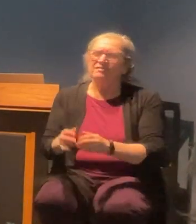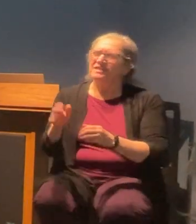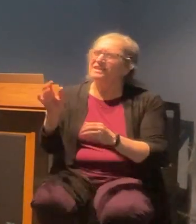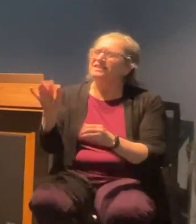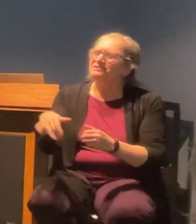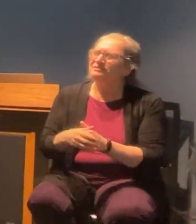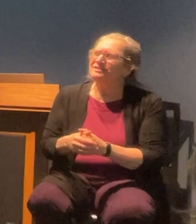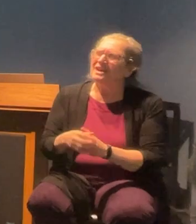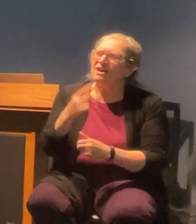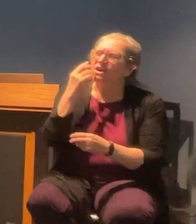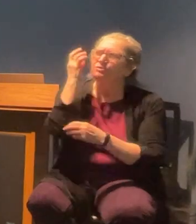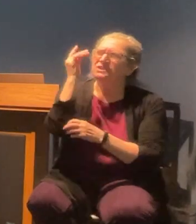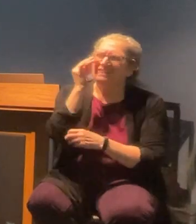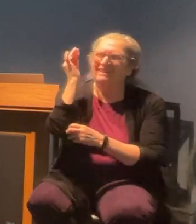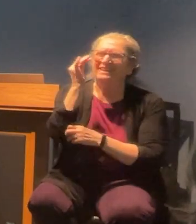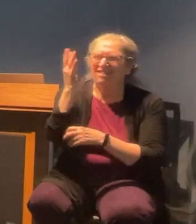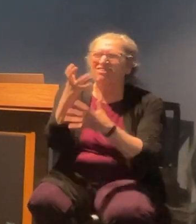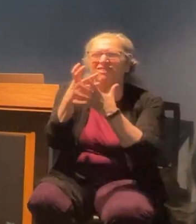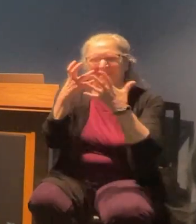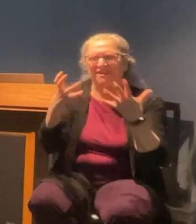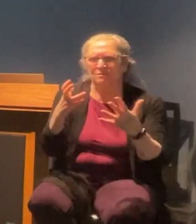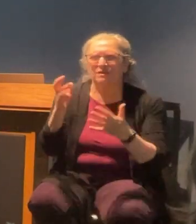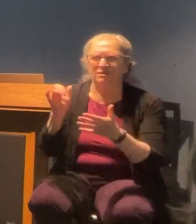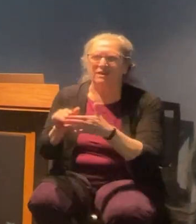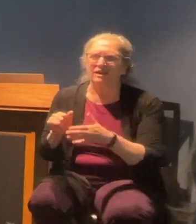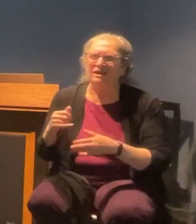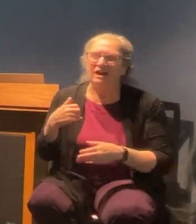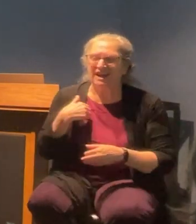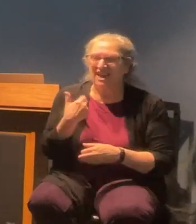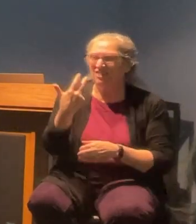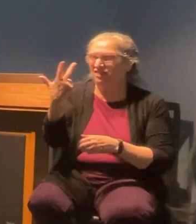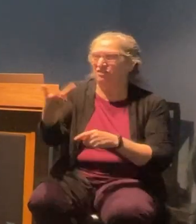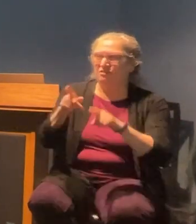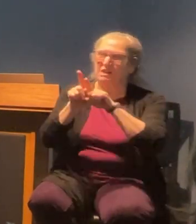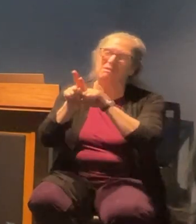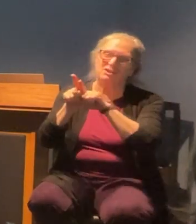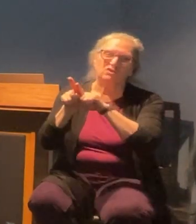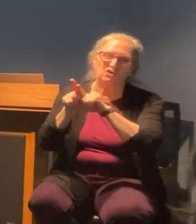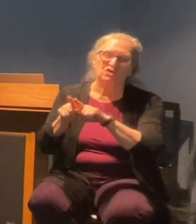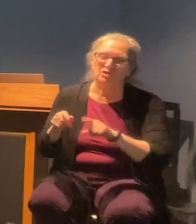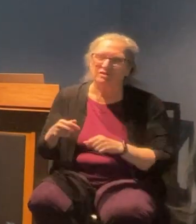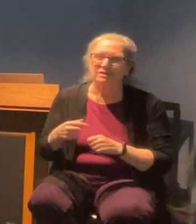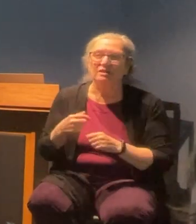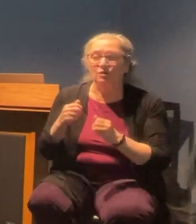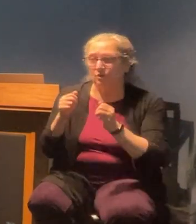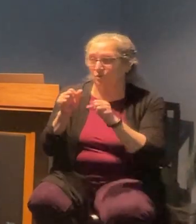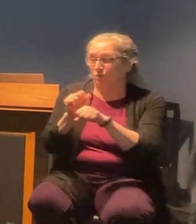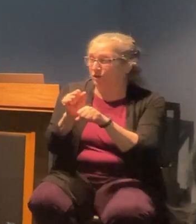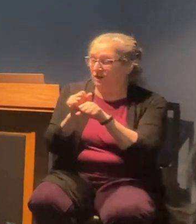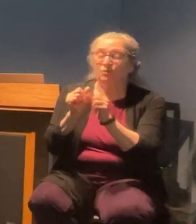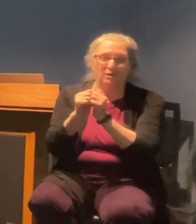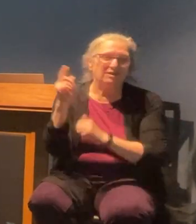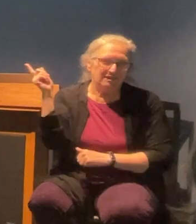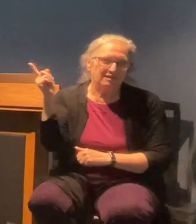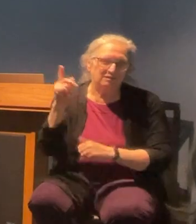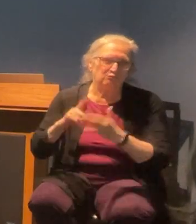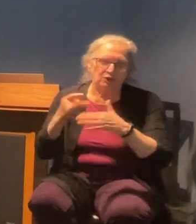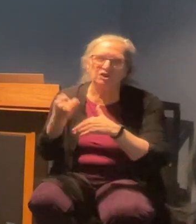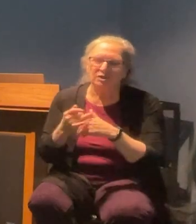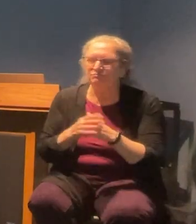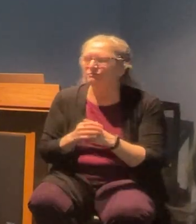I was thinking a lot about that, and I had 3 mentors working on this project. I had 3 amazing mentors. I